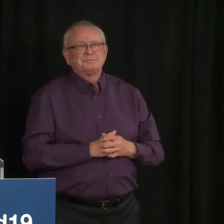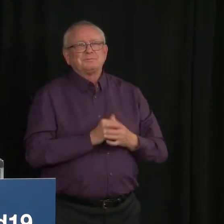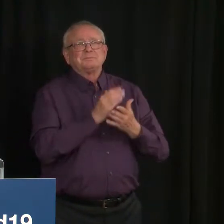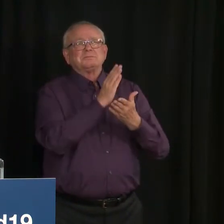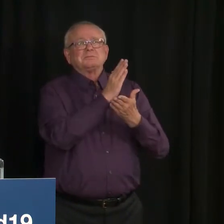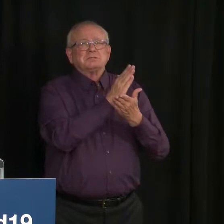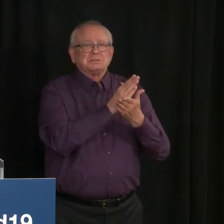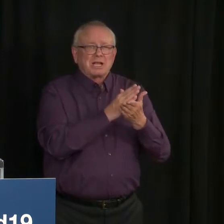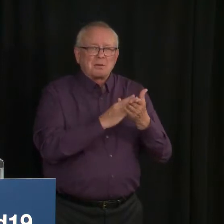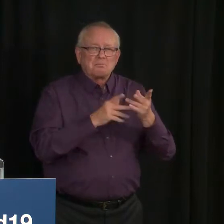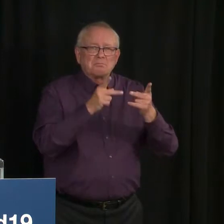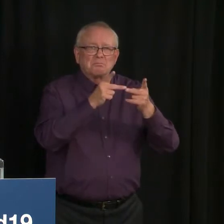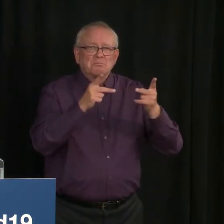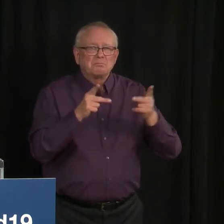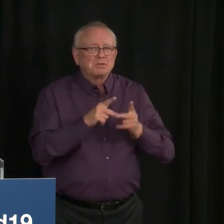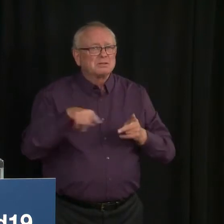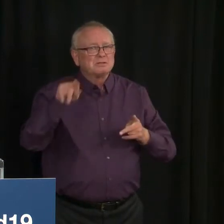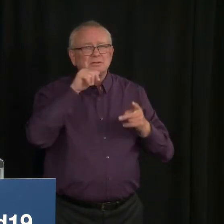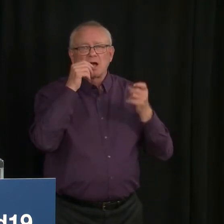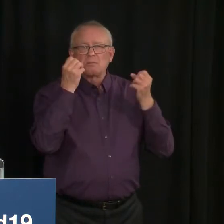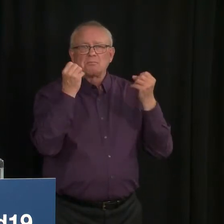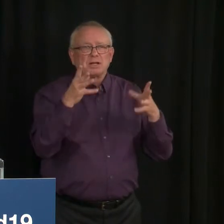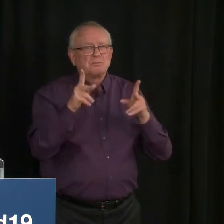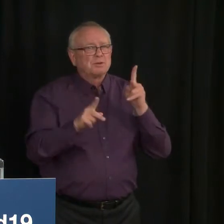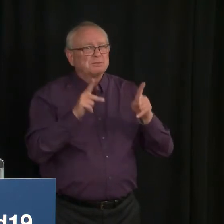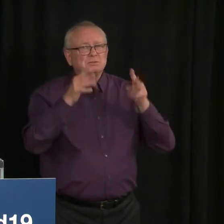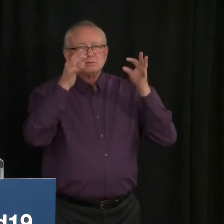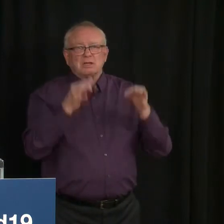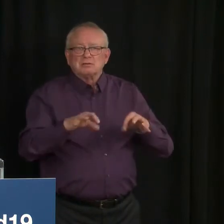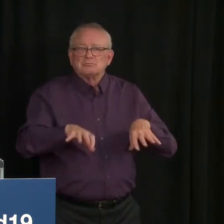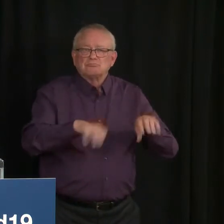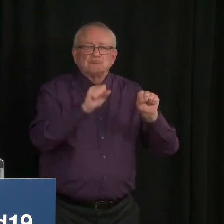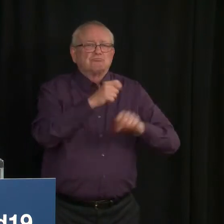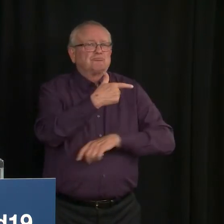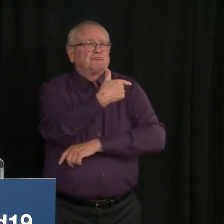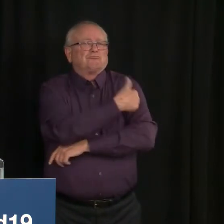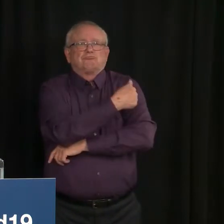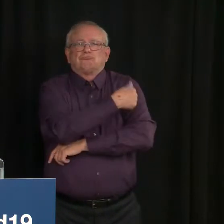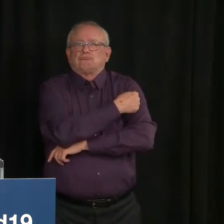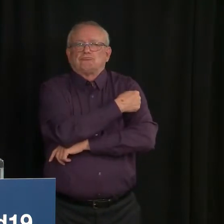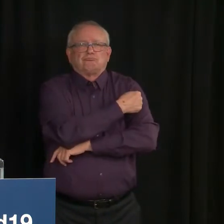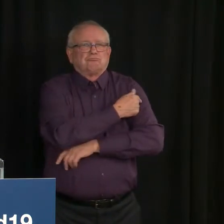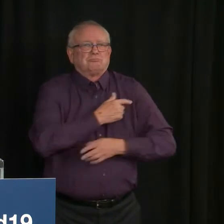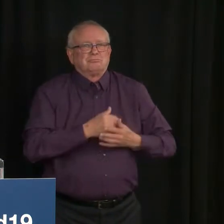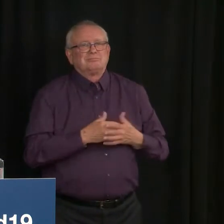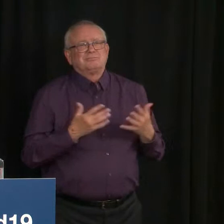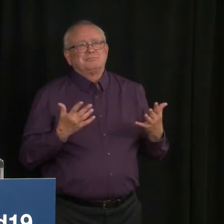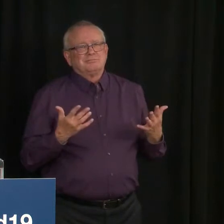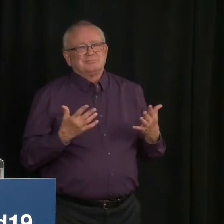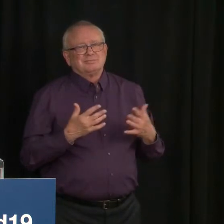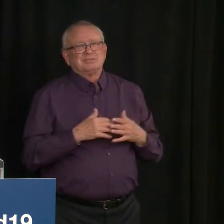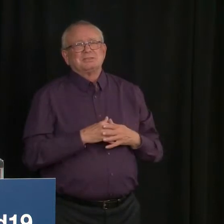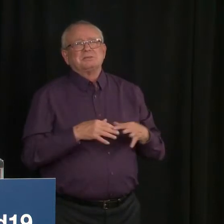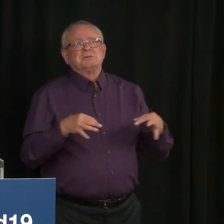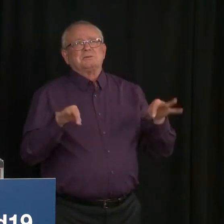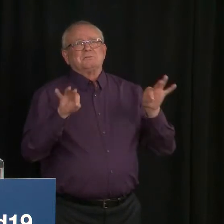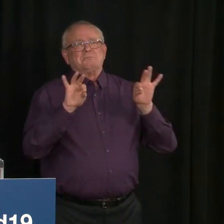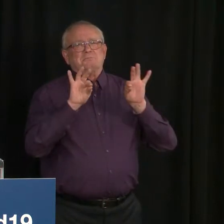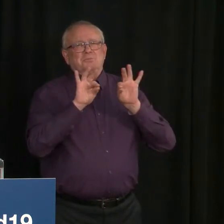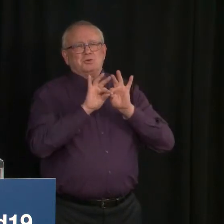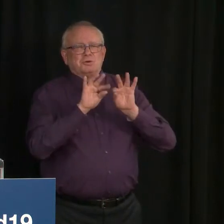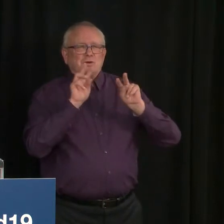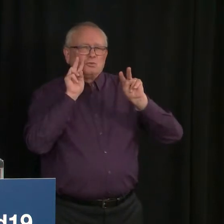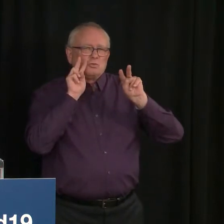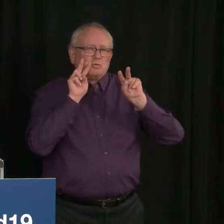as making sure that we're not just reacting to cases, but reacting to the outcomes of cases